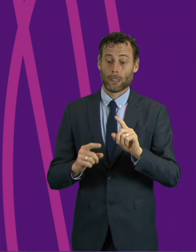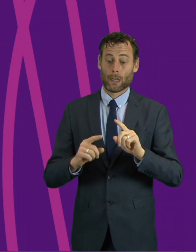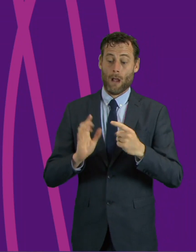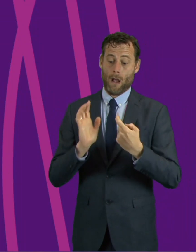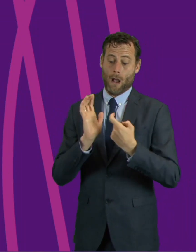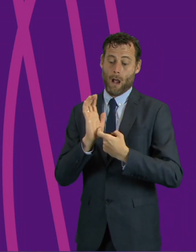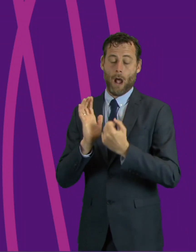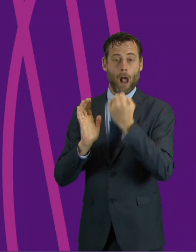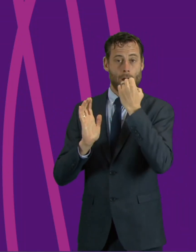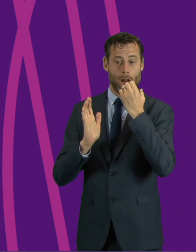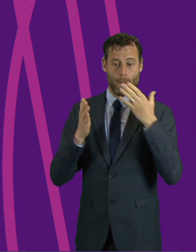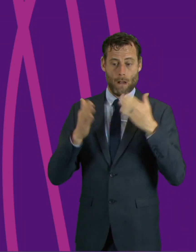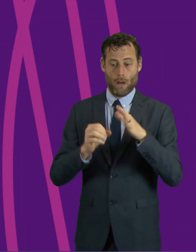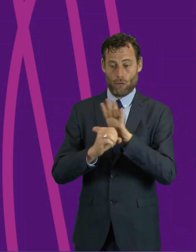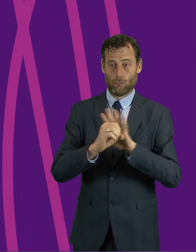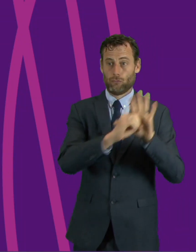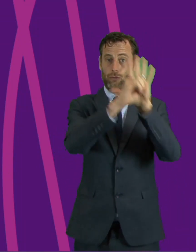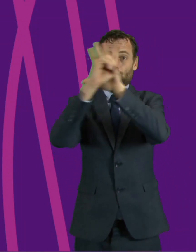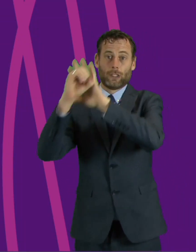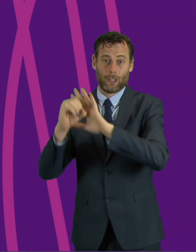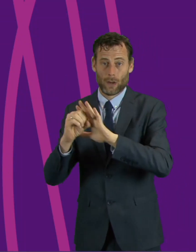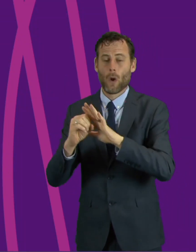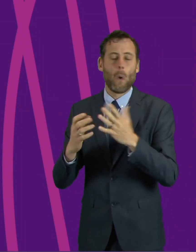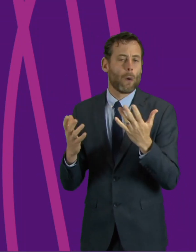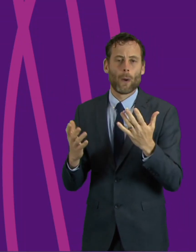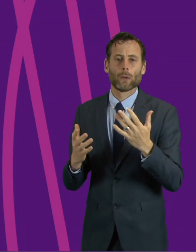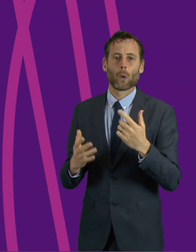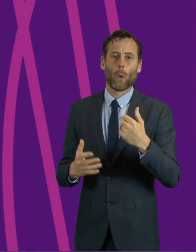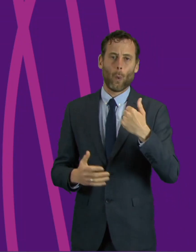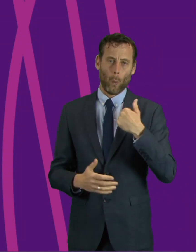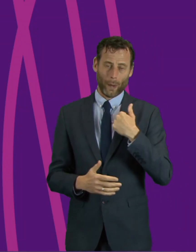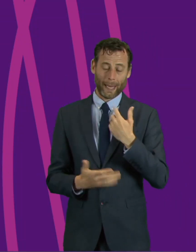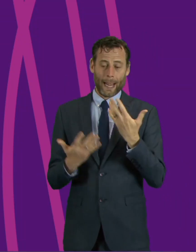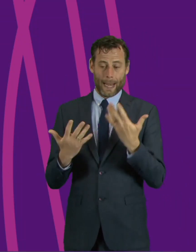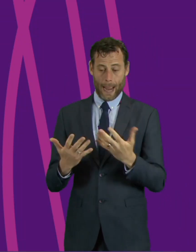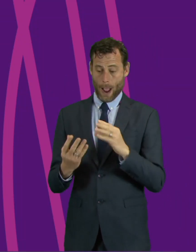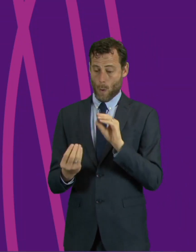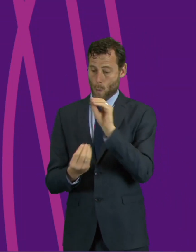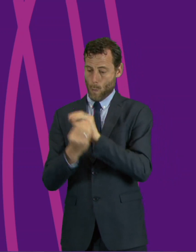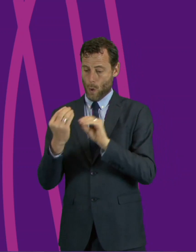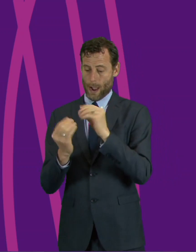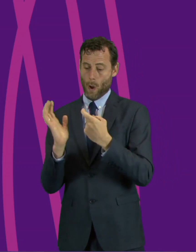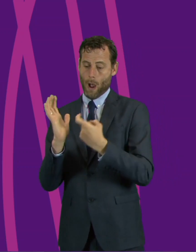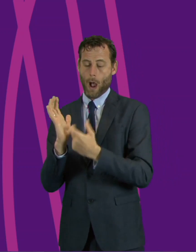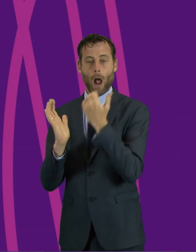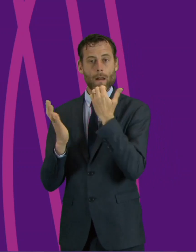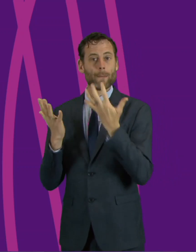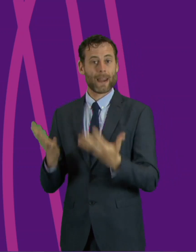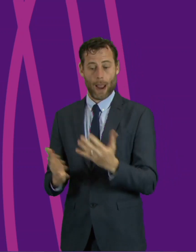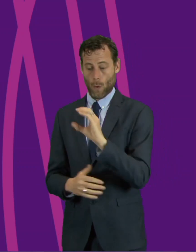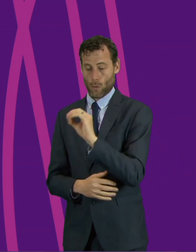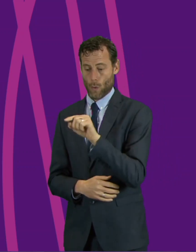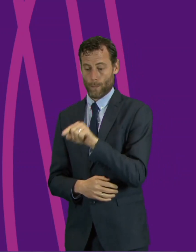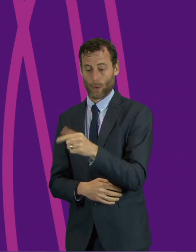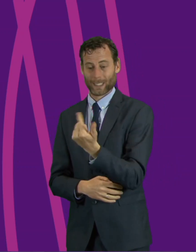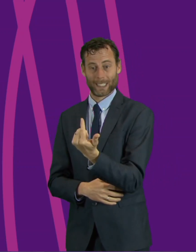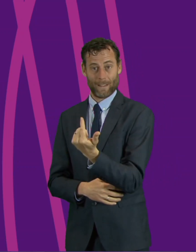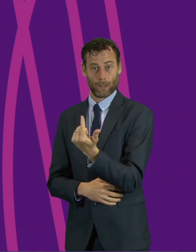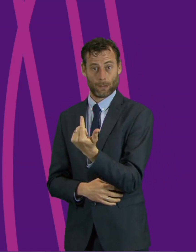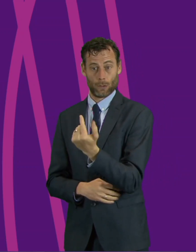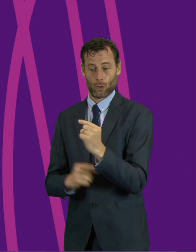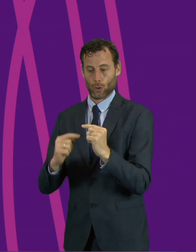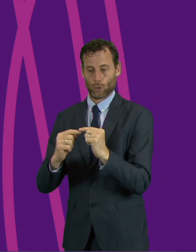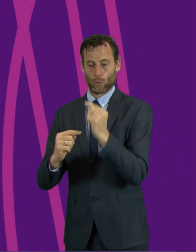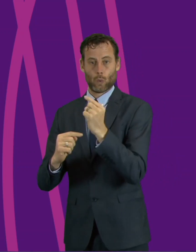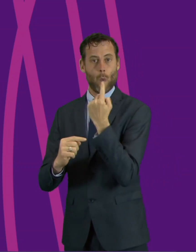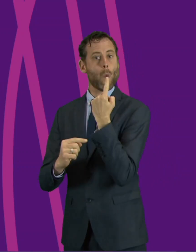things. What we published yesterday was our best assessment of where the R number is right now, between 0.7 and 1. We also